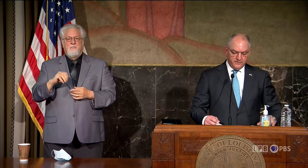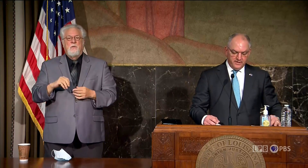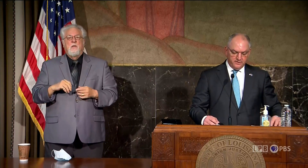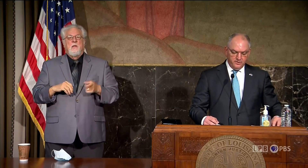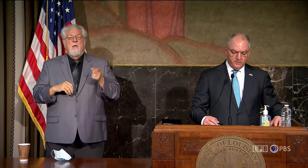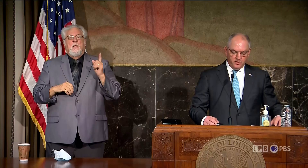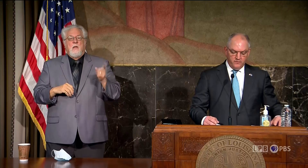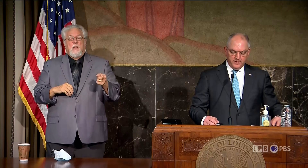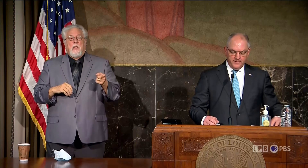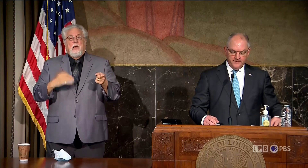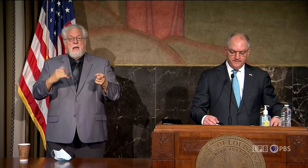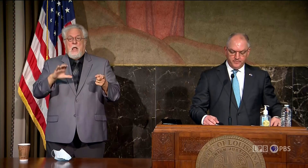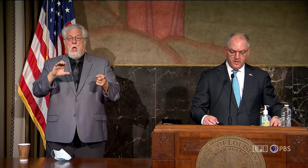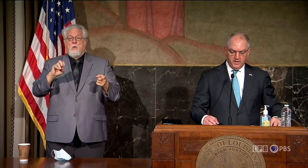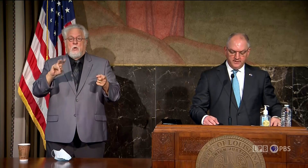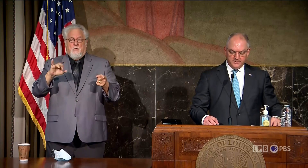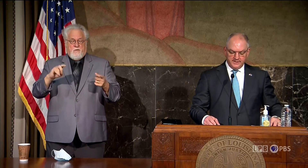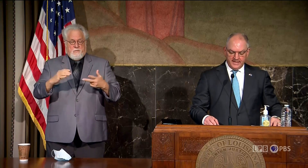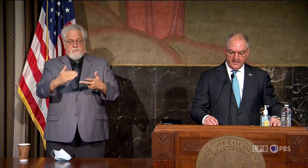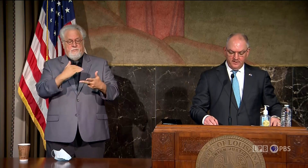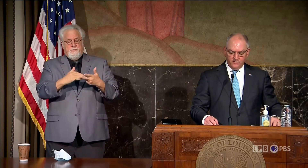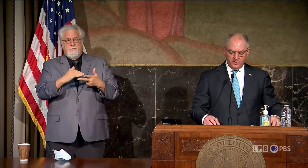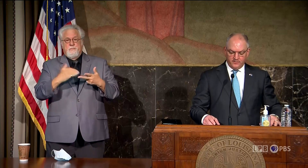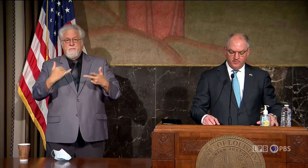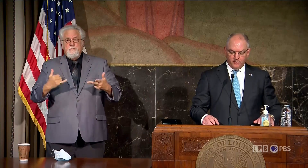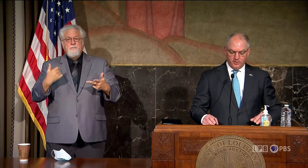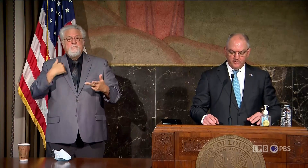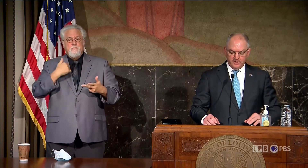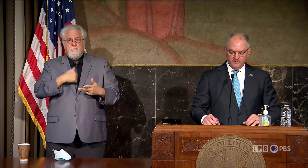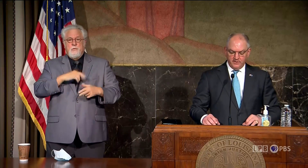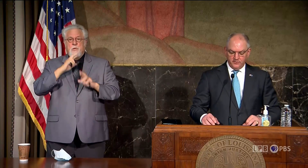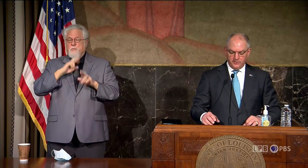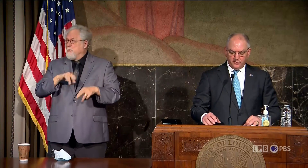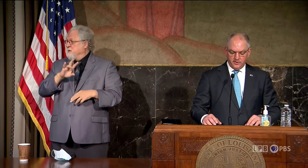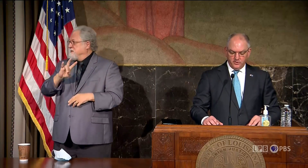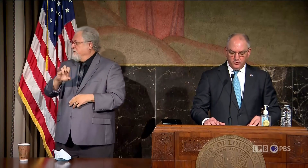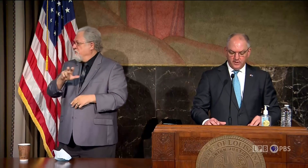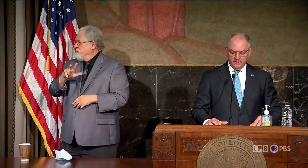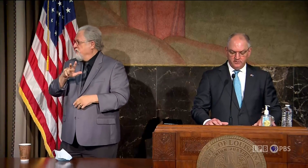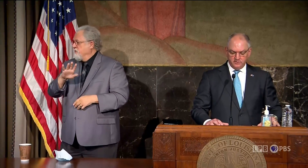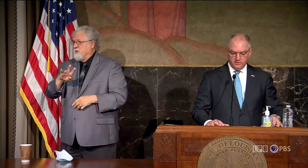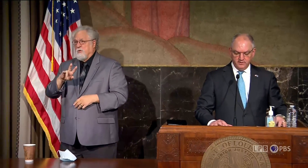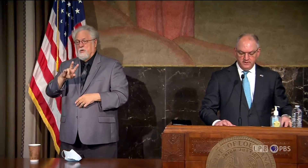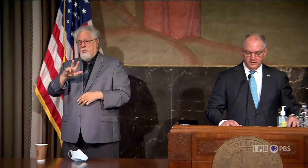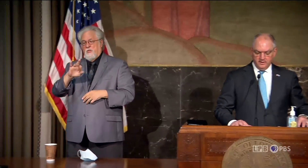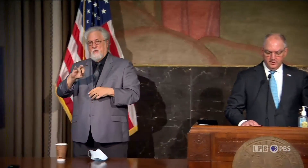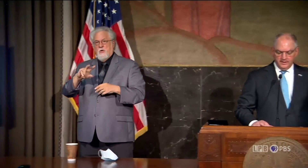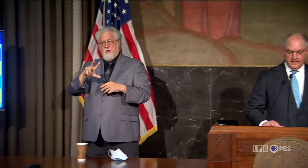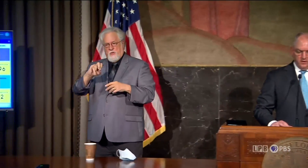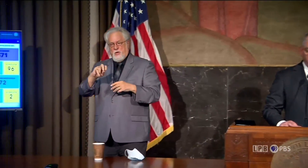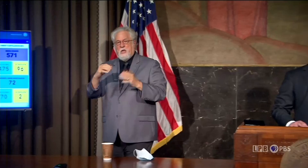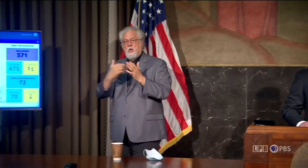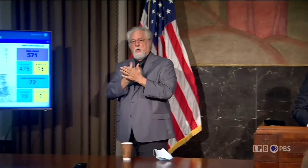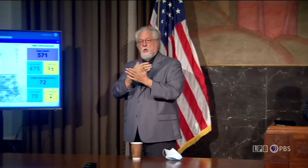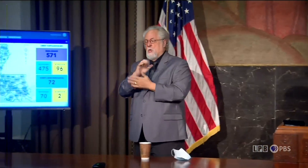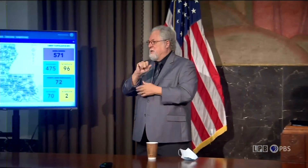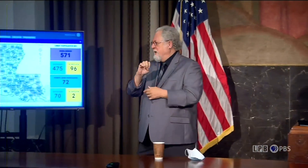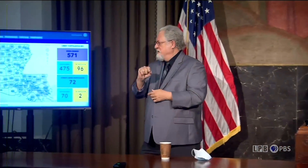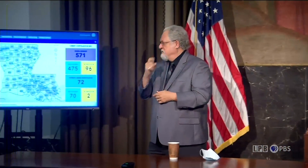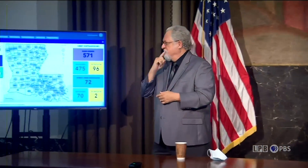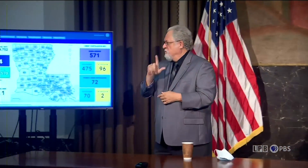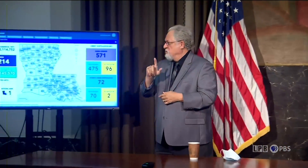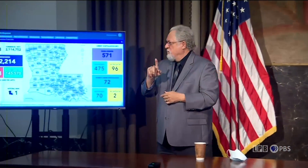Now shifting to COVID, today we are reporting 730 new cases on